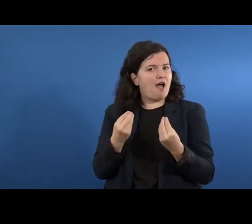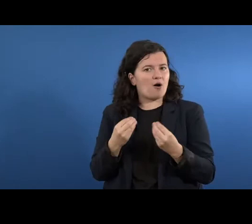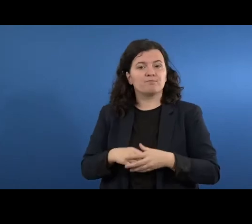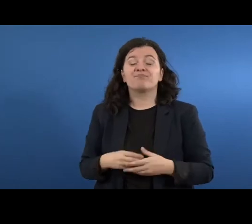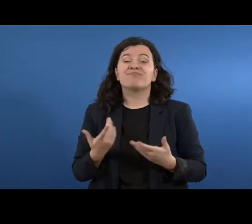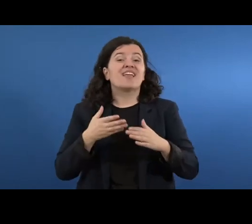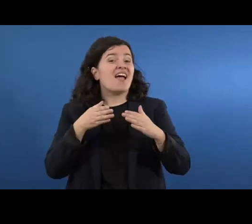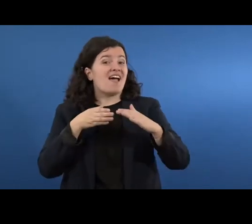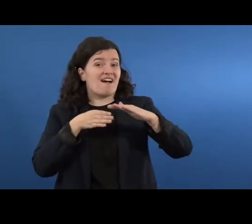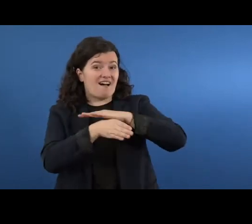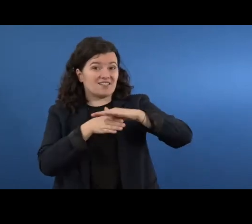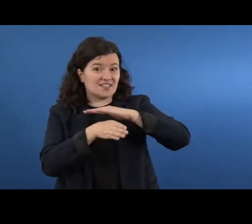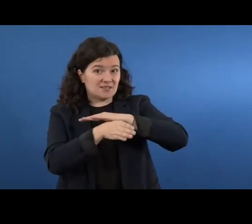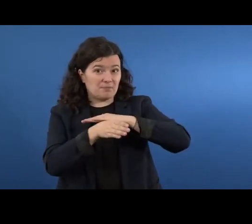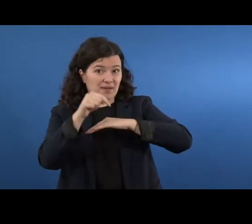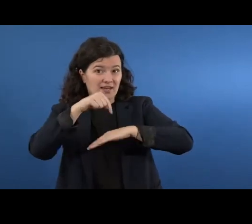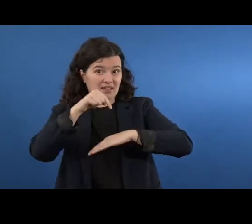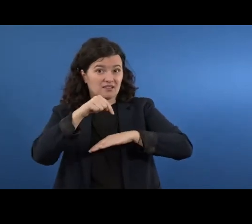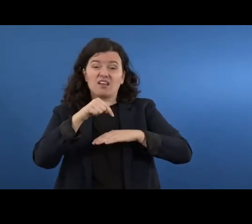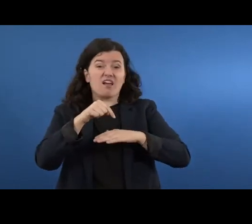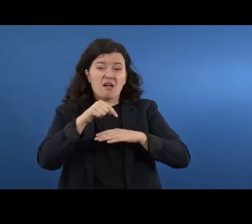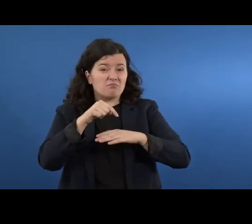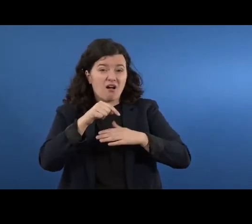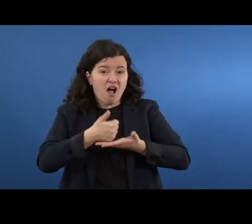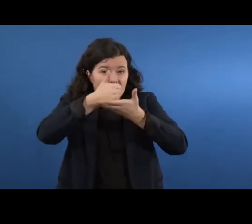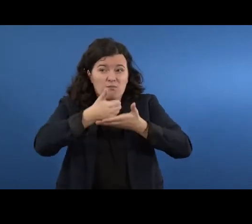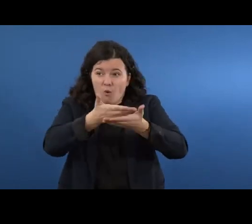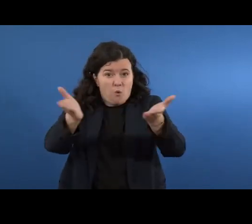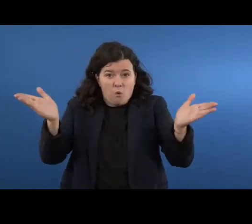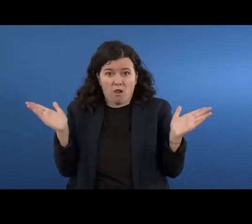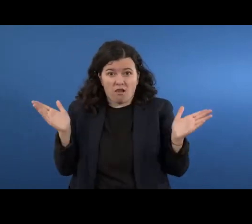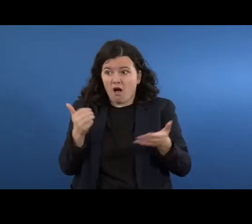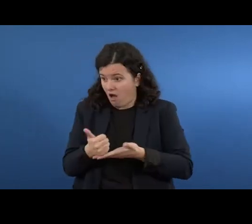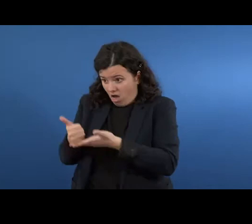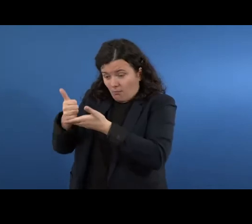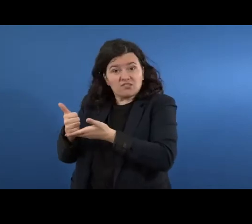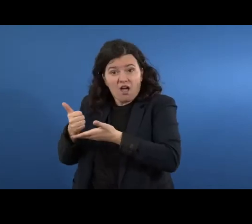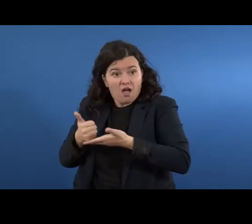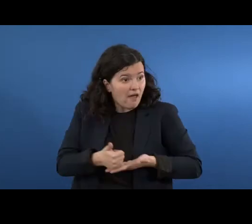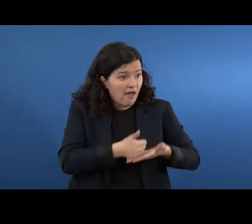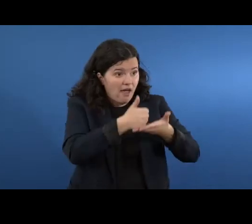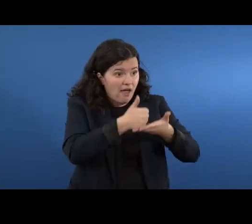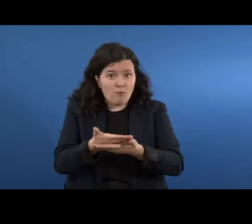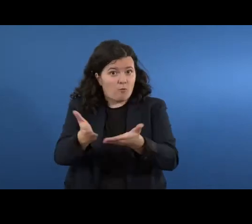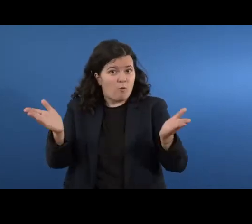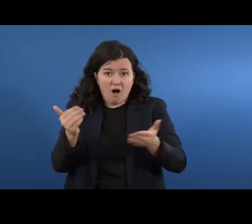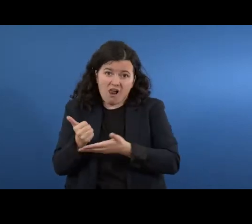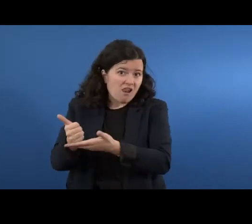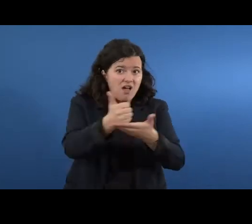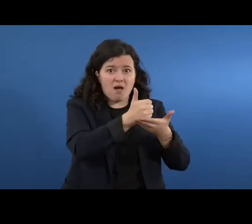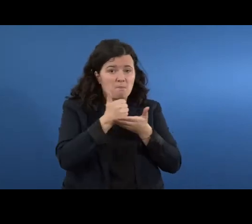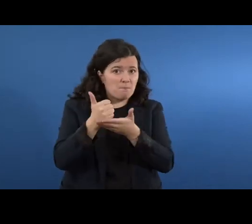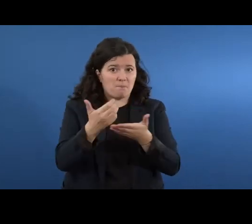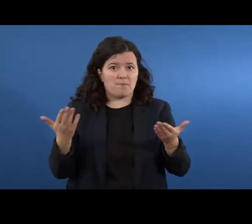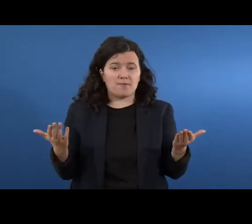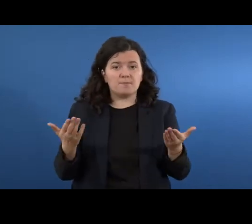accessibility in that respect is good for all the employees and not only persons with disabilities. So I